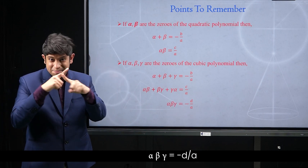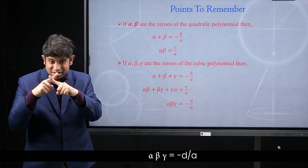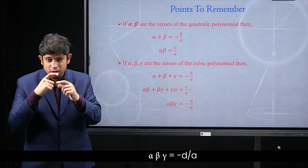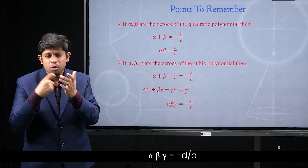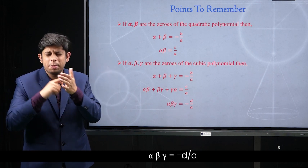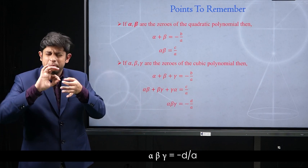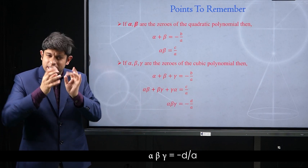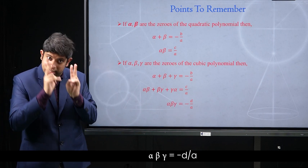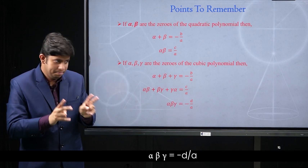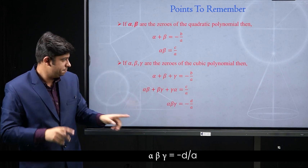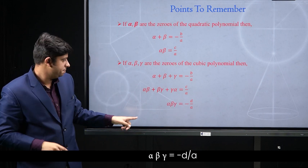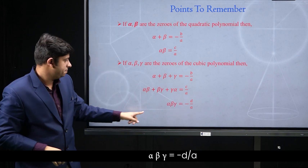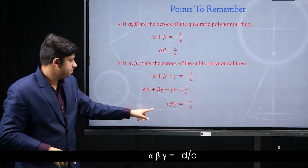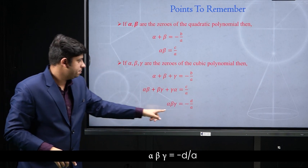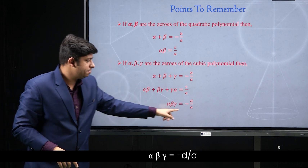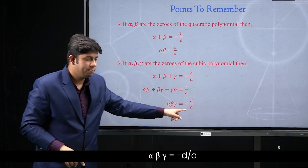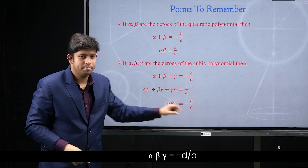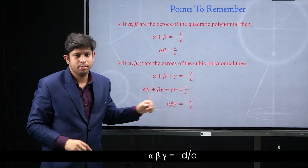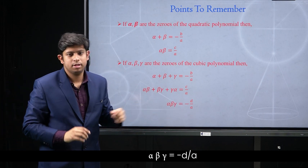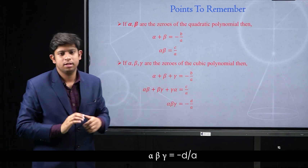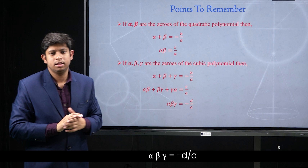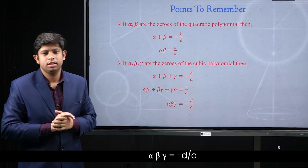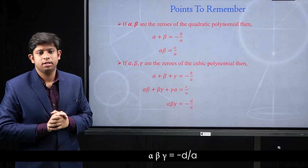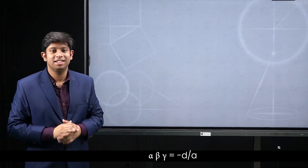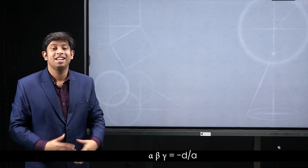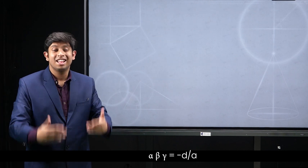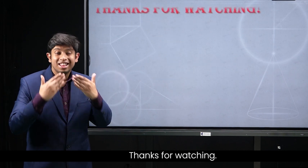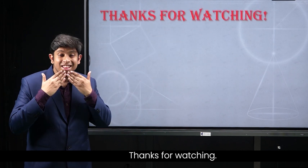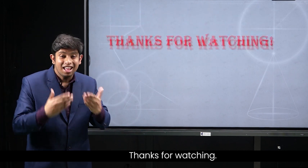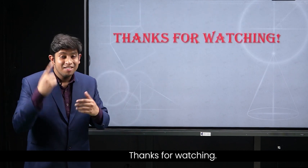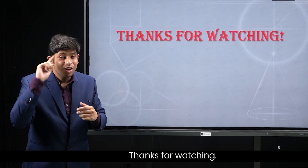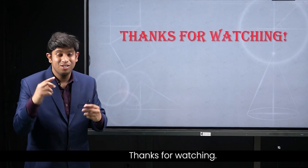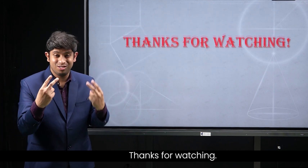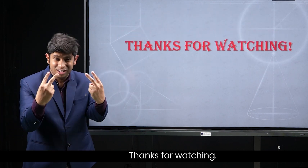equal to minus d by a. Thanks for watching.